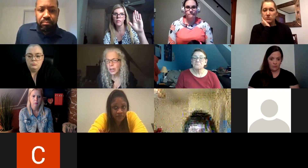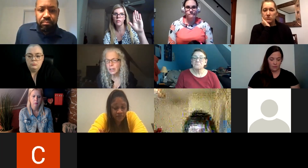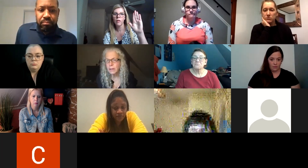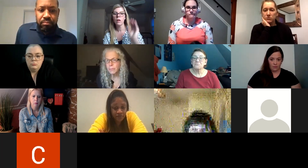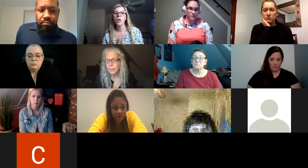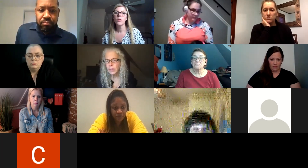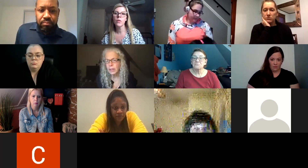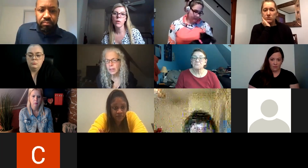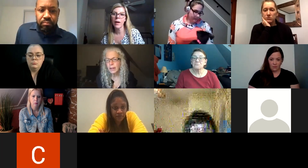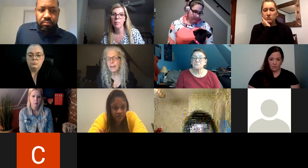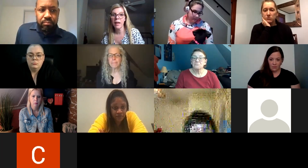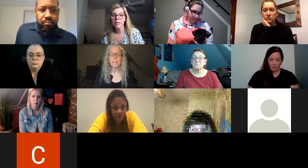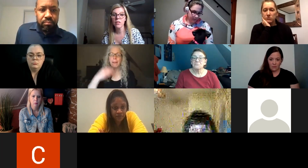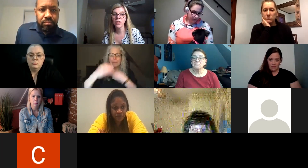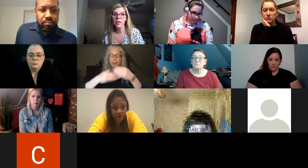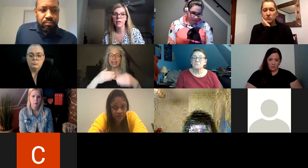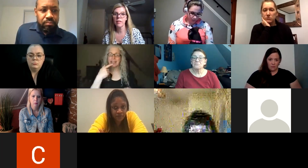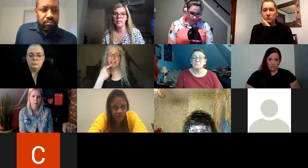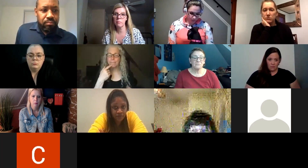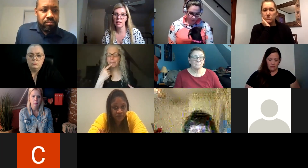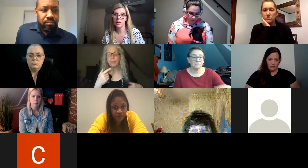up? So at the start of this meeting,